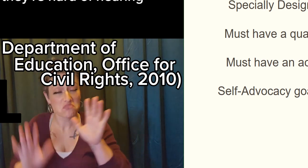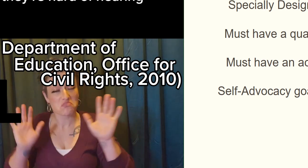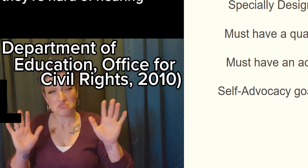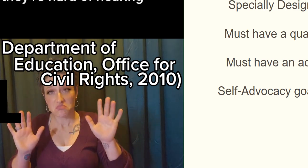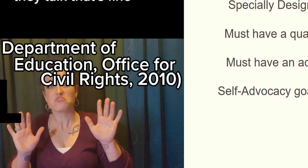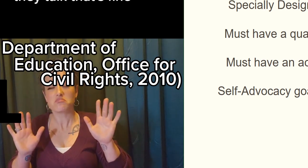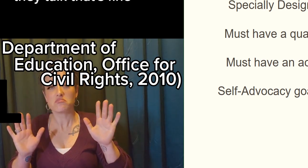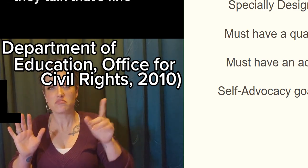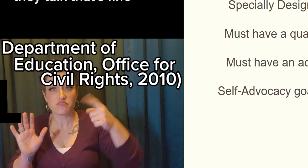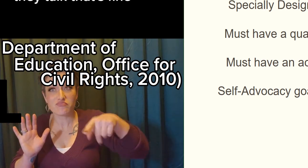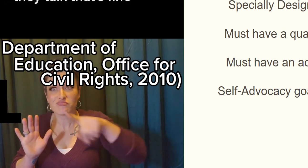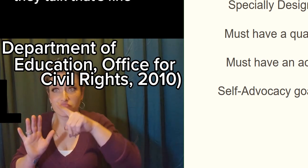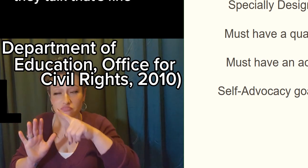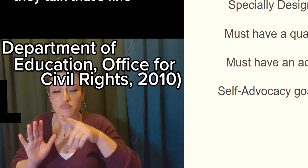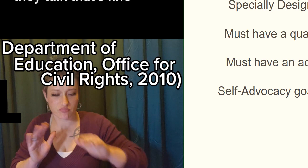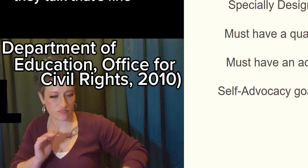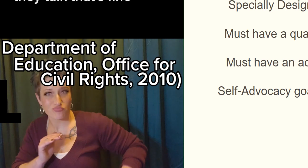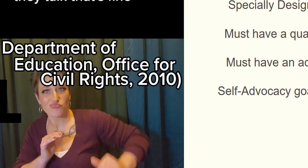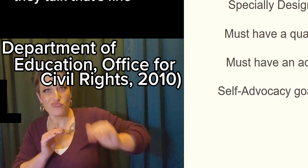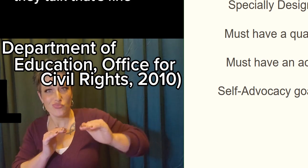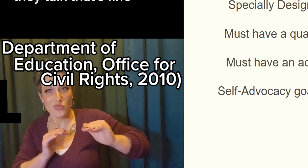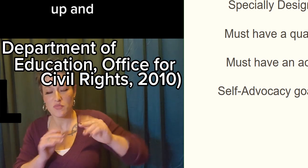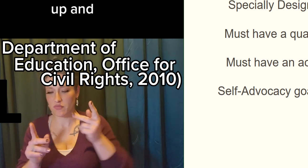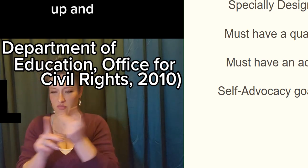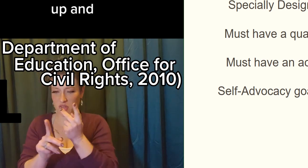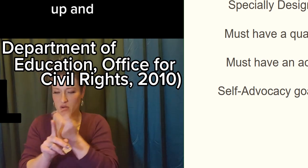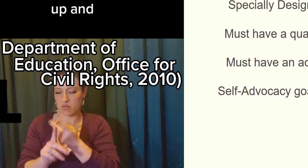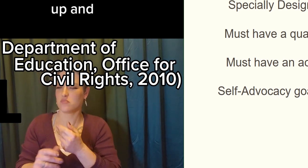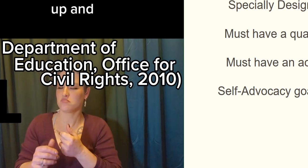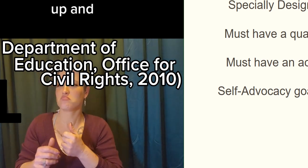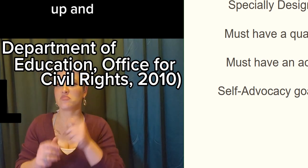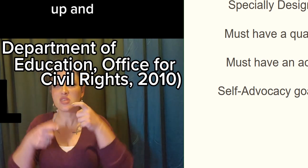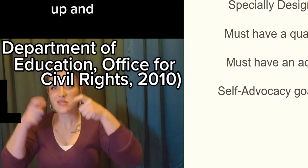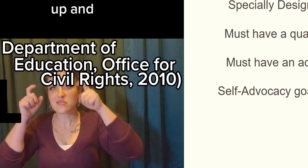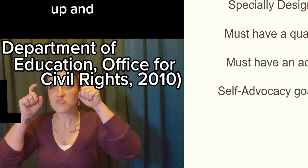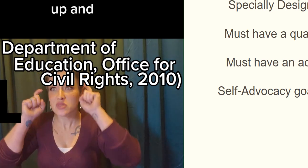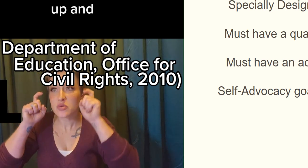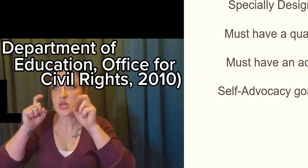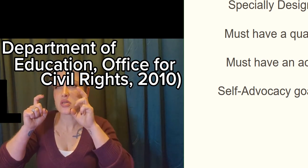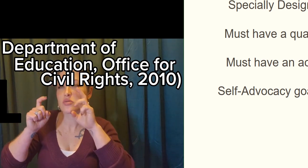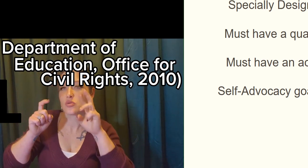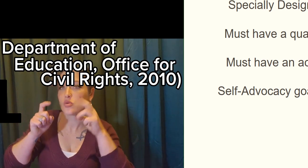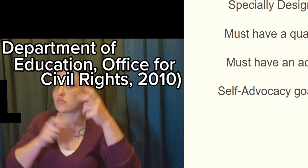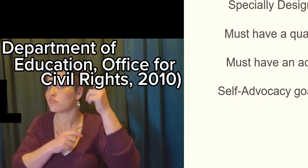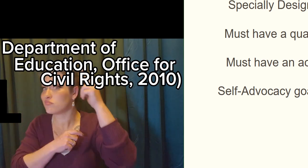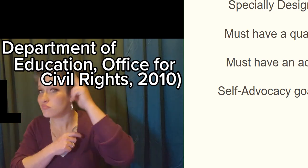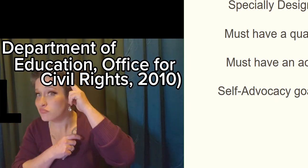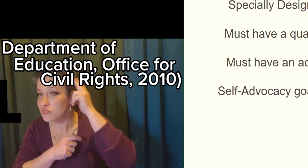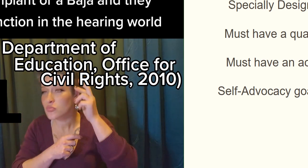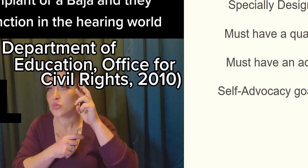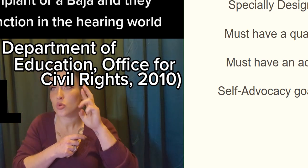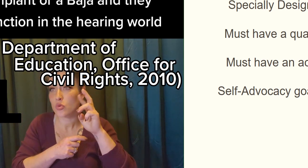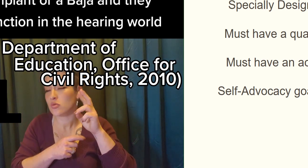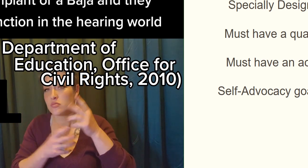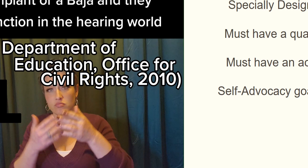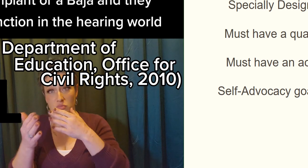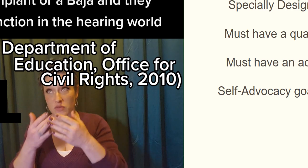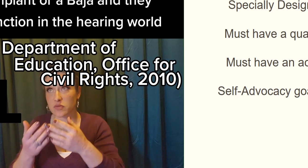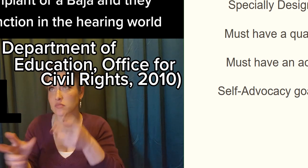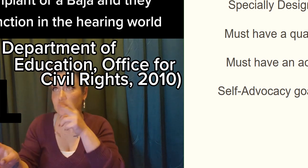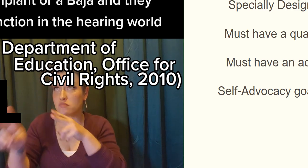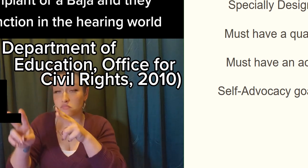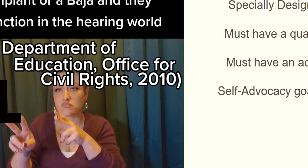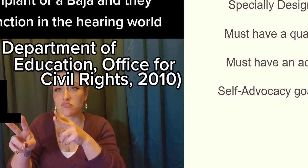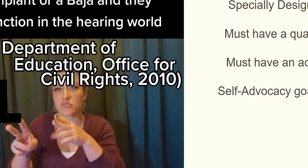of hearing. They talk. That's fine. They've really decided to grow up and use hearing aids or